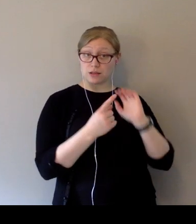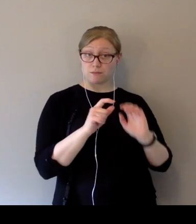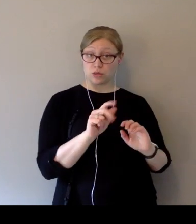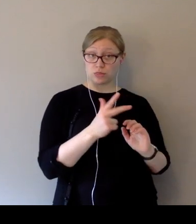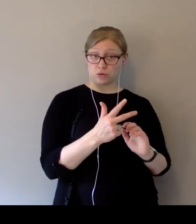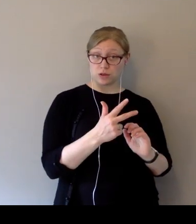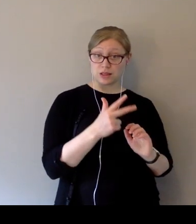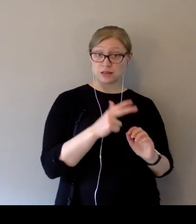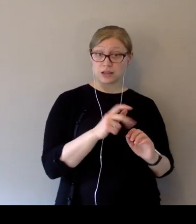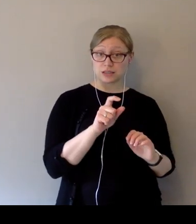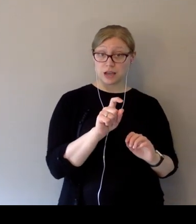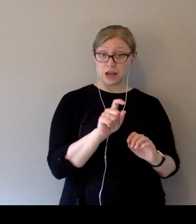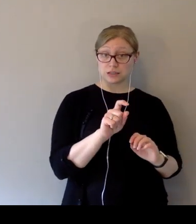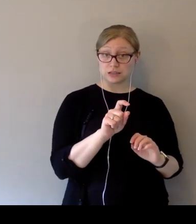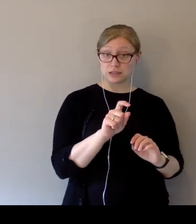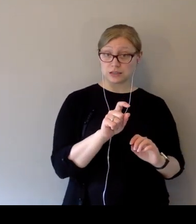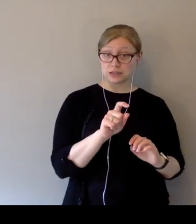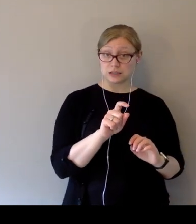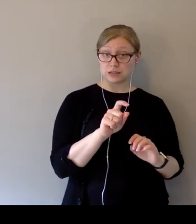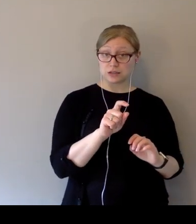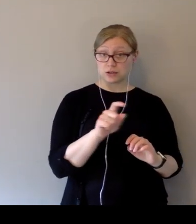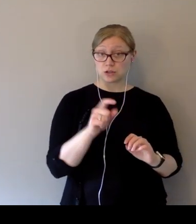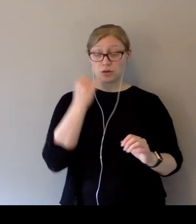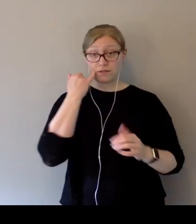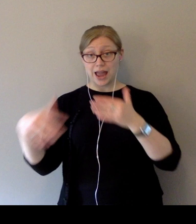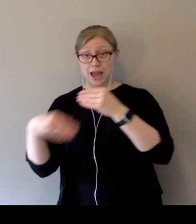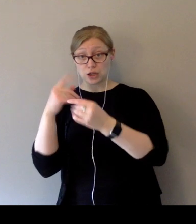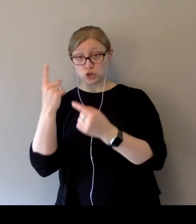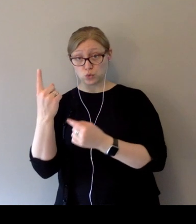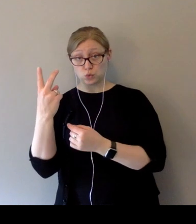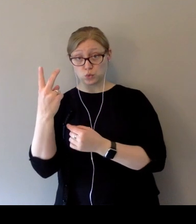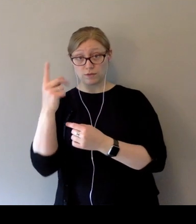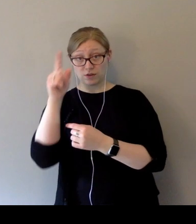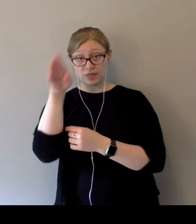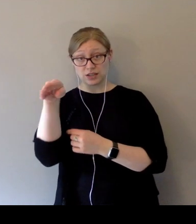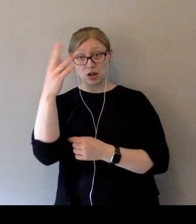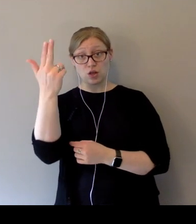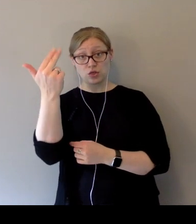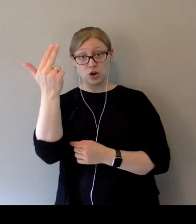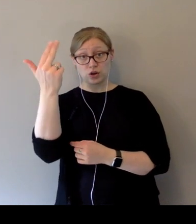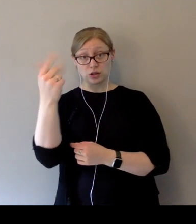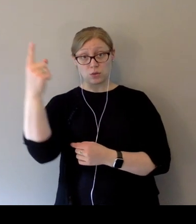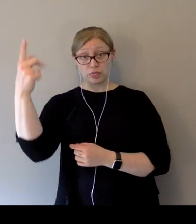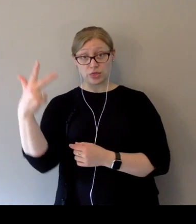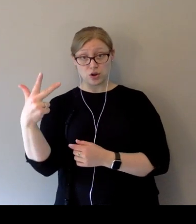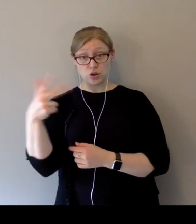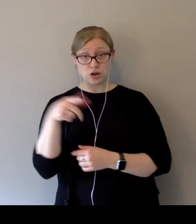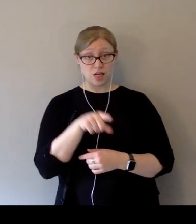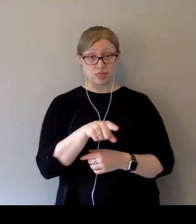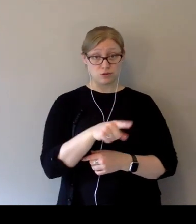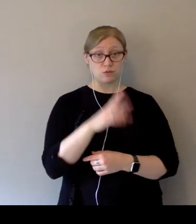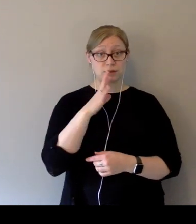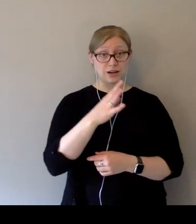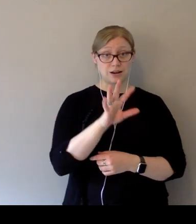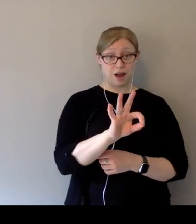be 13 1/3. And then this is going to be 2 less. So this is going to be 9